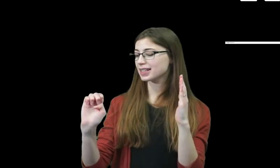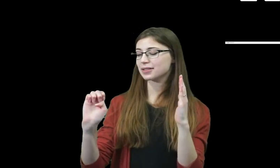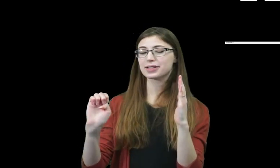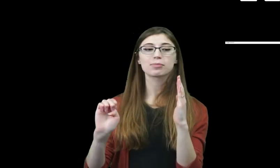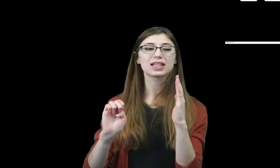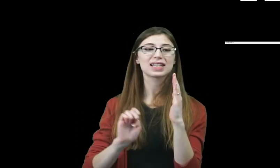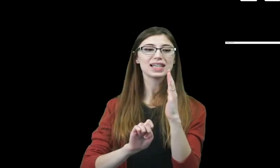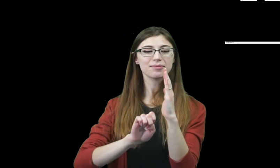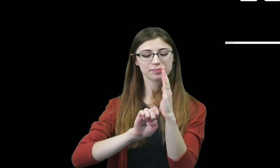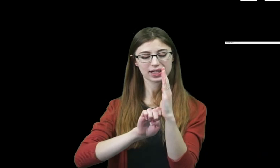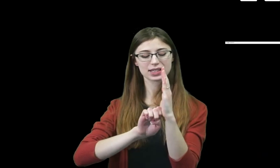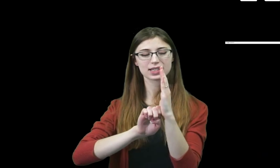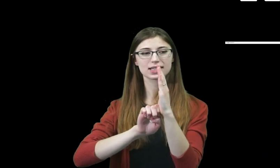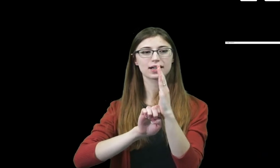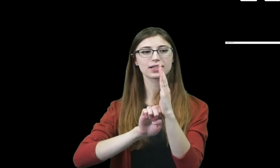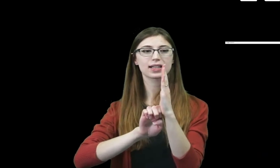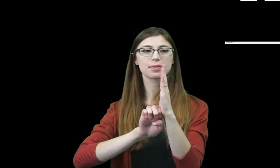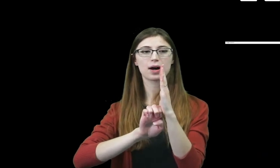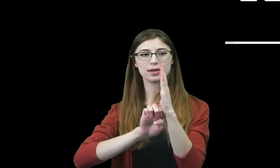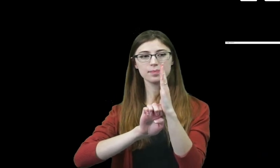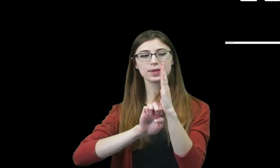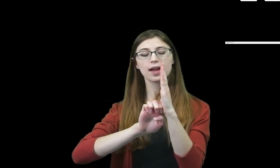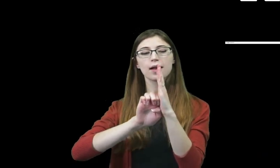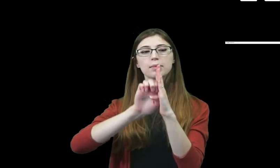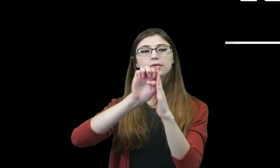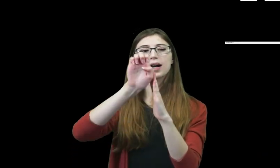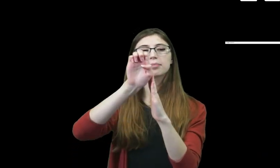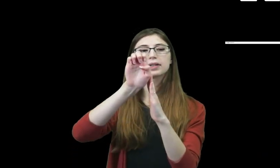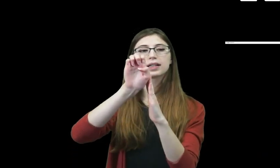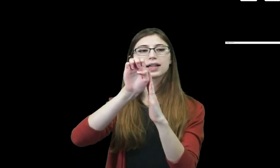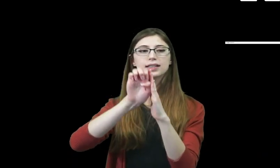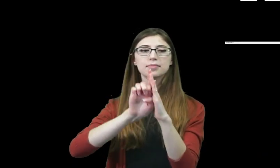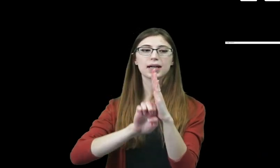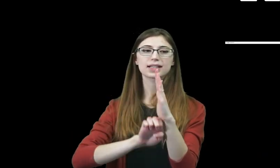going to be an E. It is going to start at the bottom, move up, and then back down.